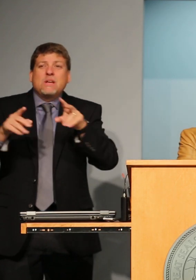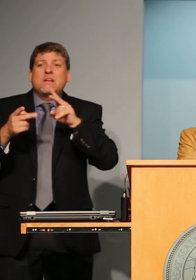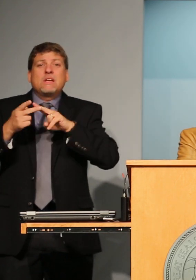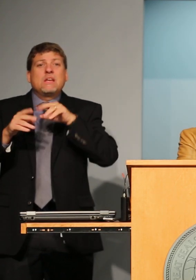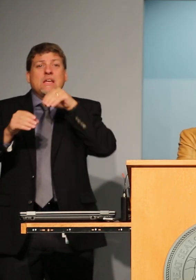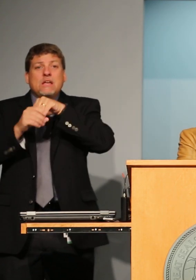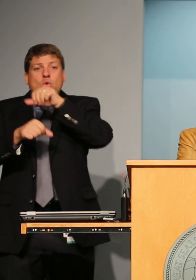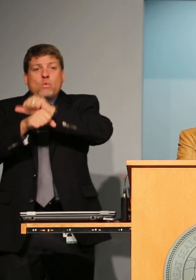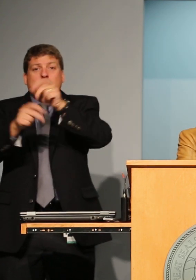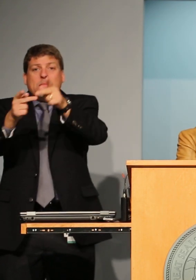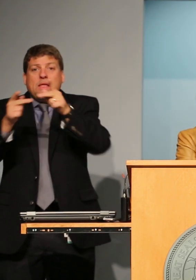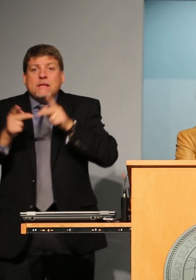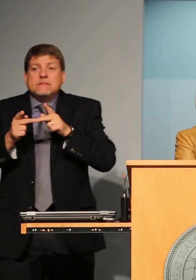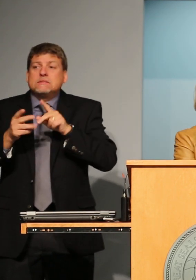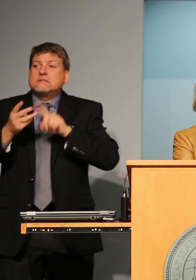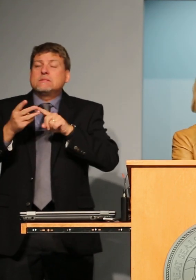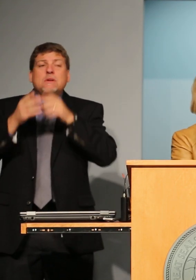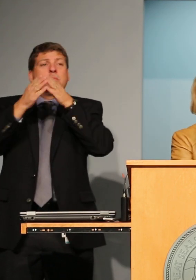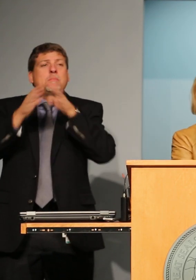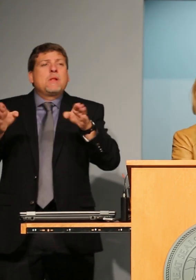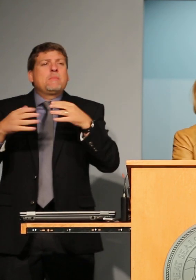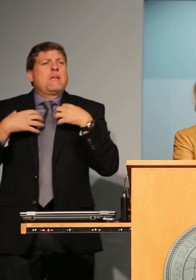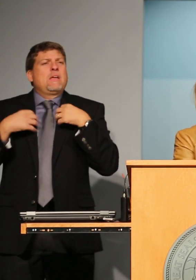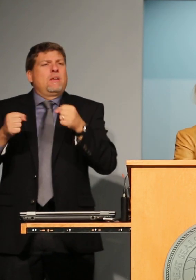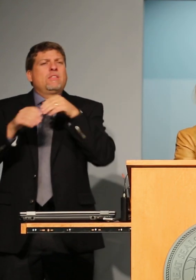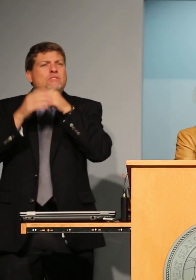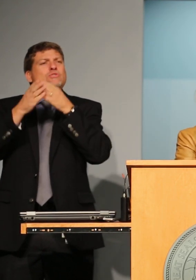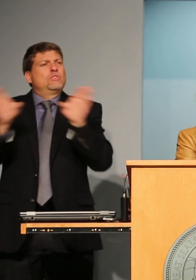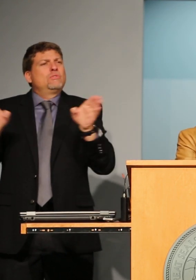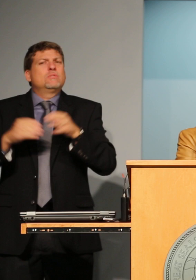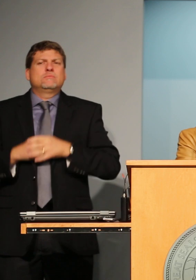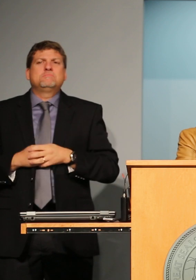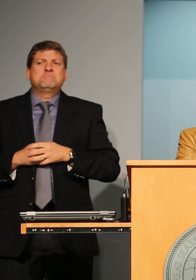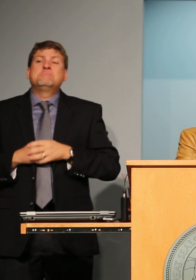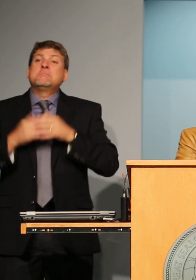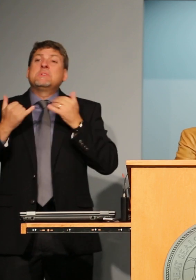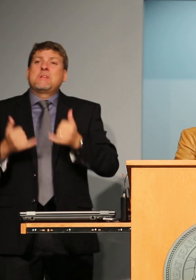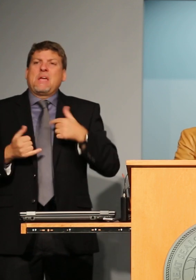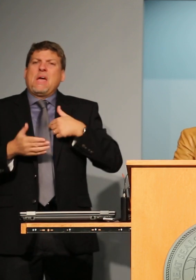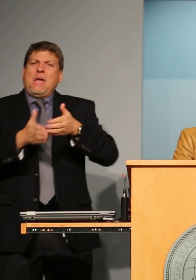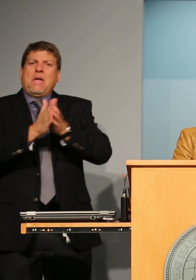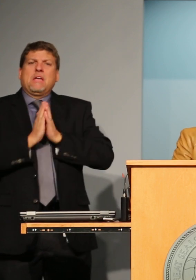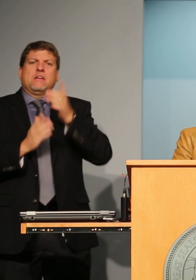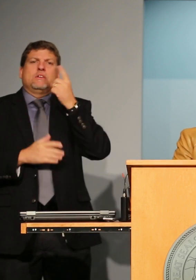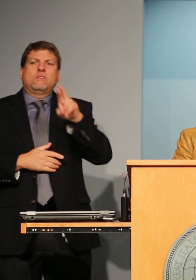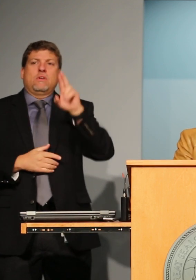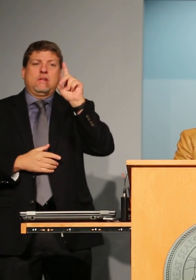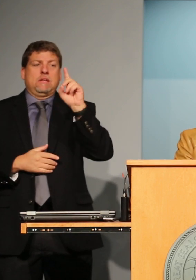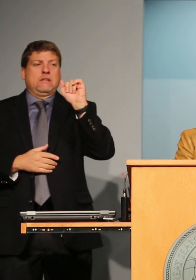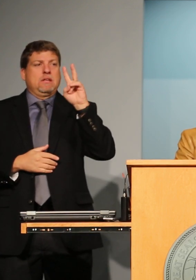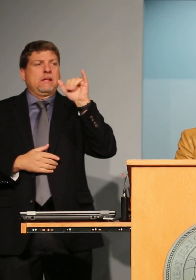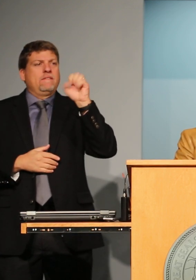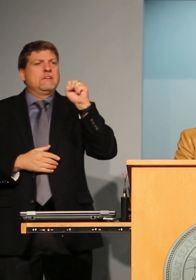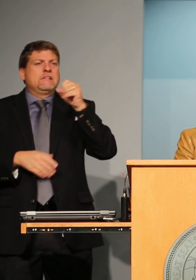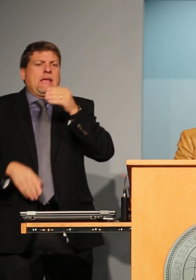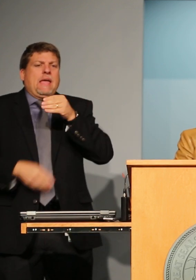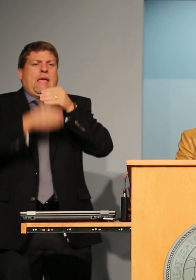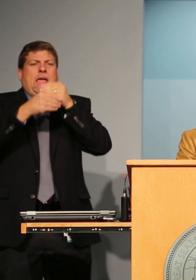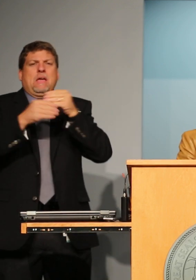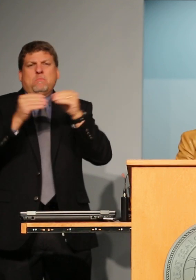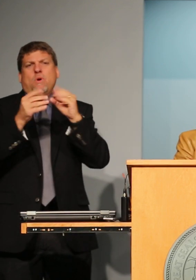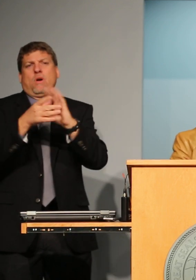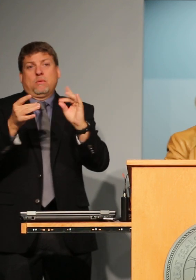and our public health preparedness. At this time, I would like to turn it over to Dr. Davies to provide us additional